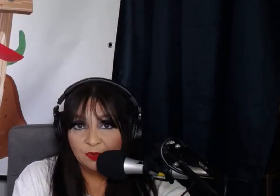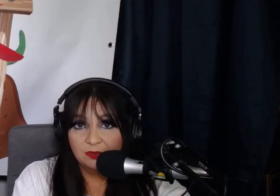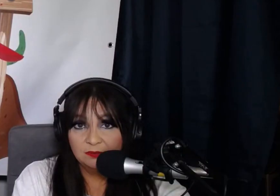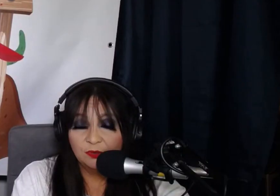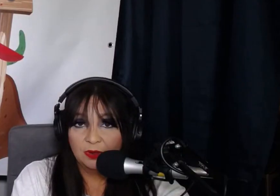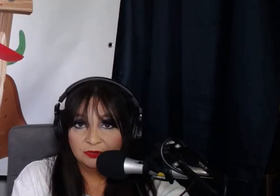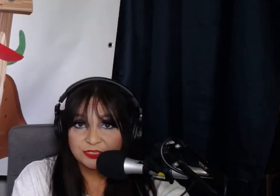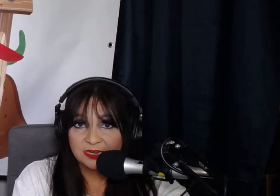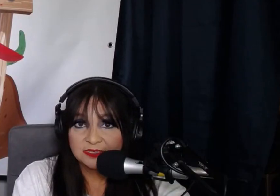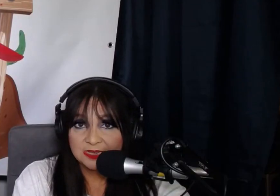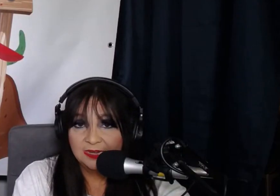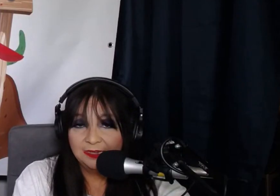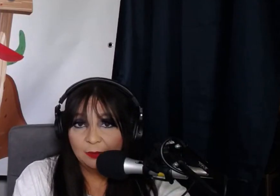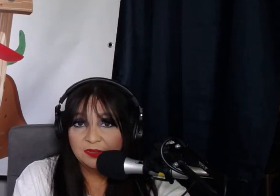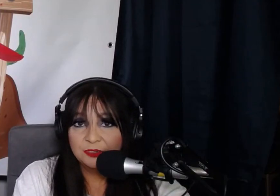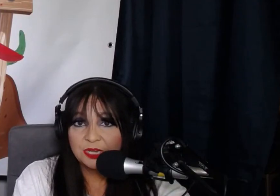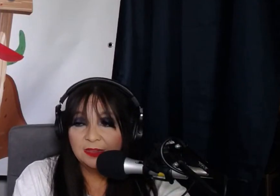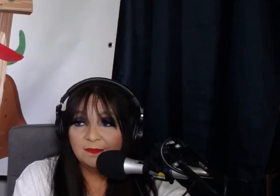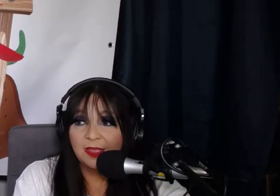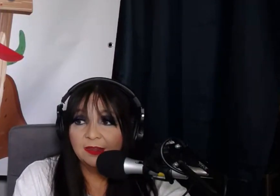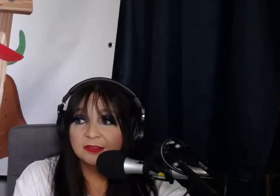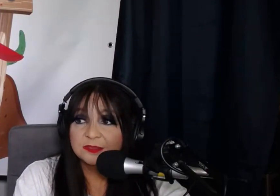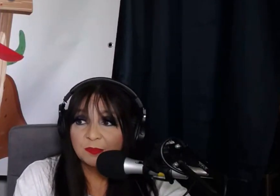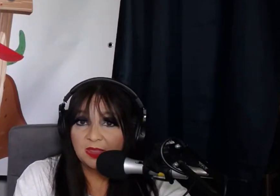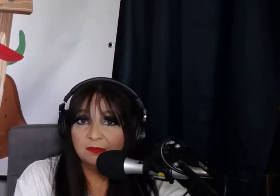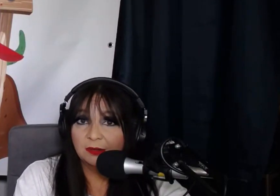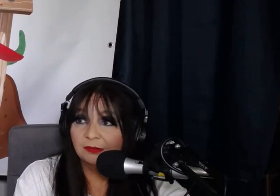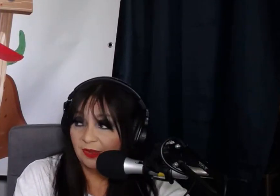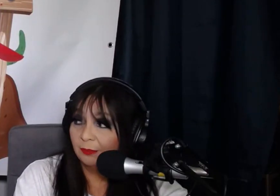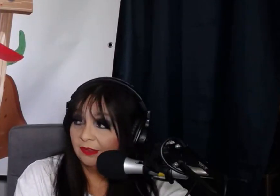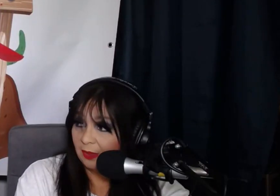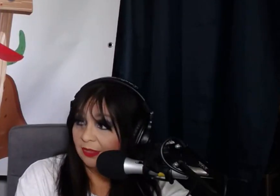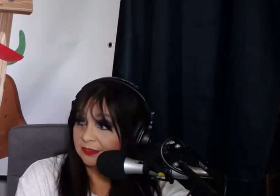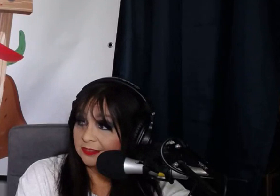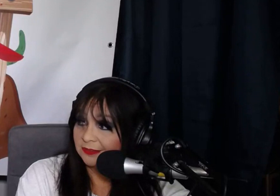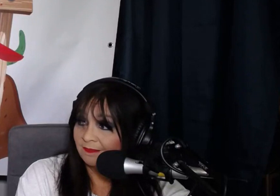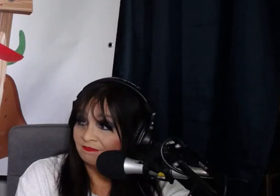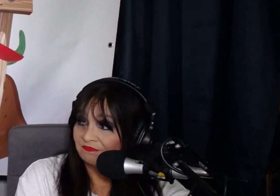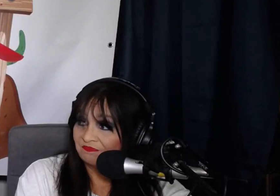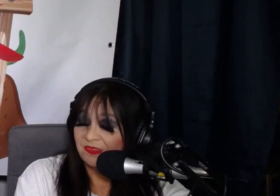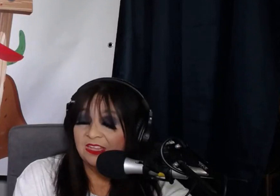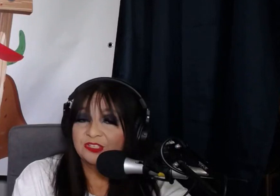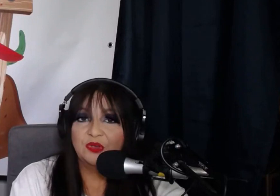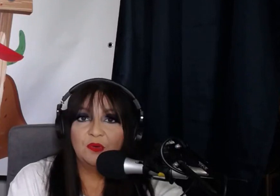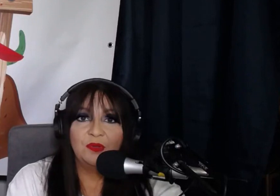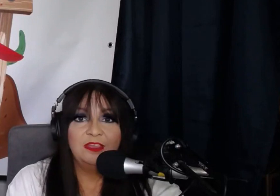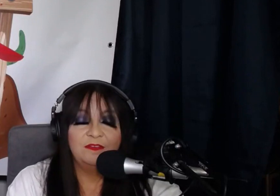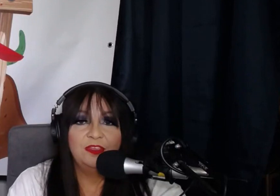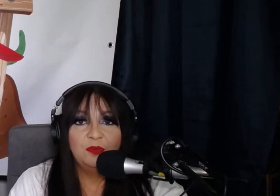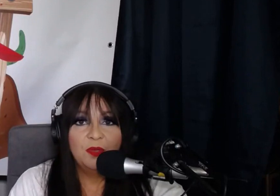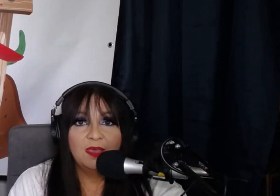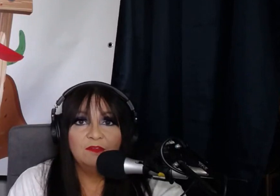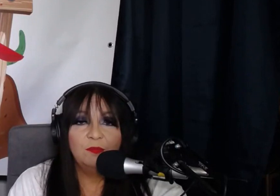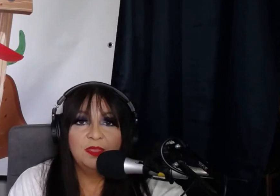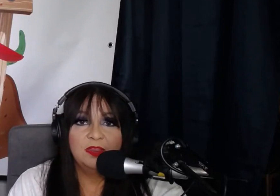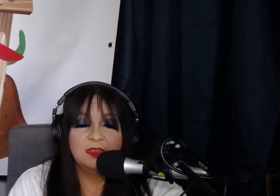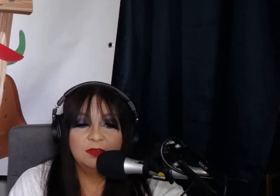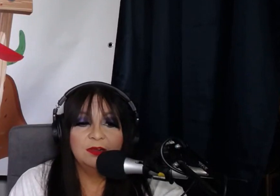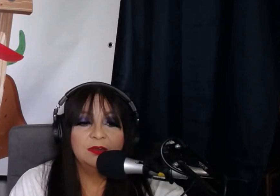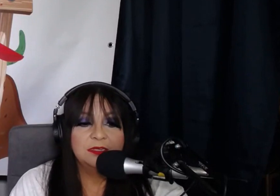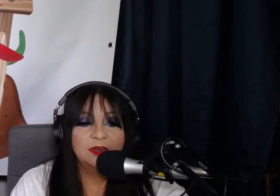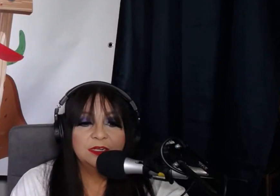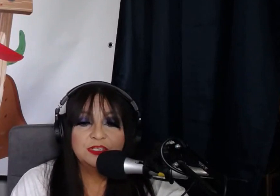corgi, Eowyn, who understands sign language, and that has made their family famous. It has. So if you have